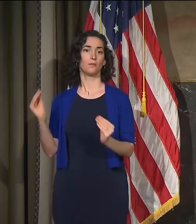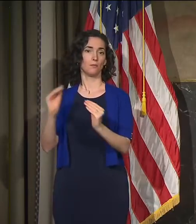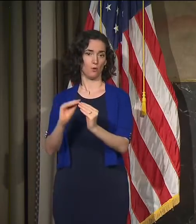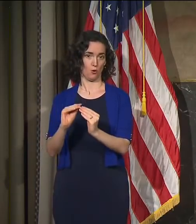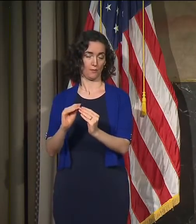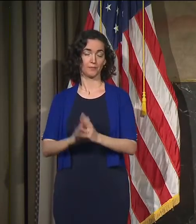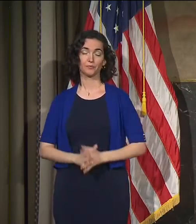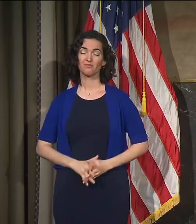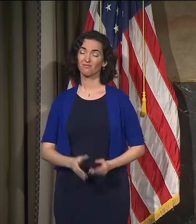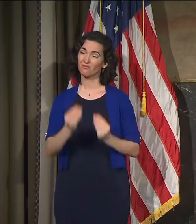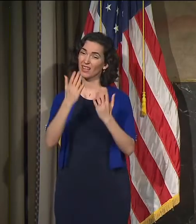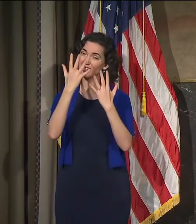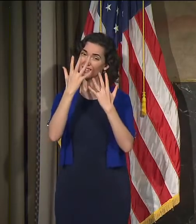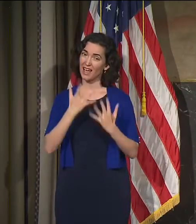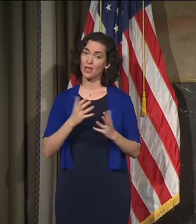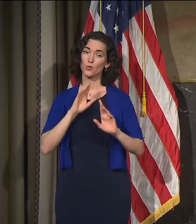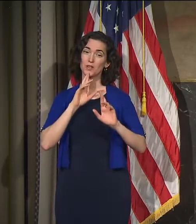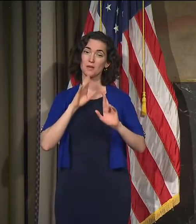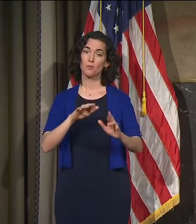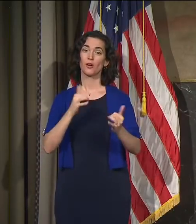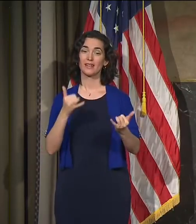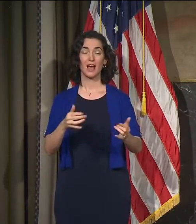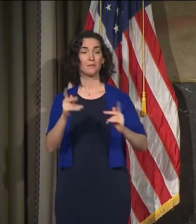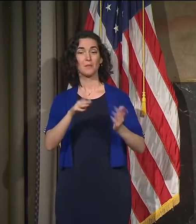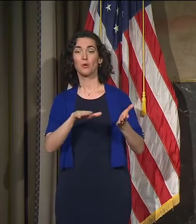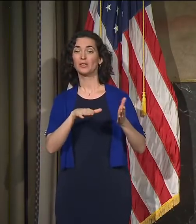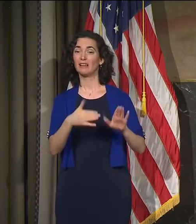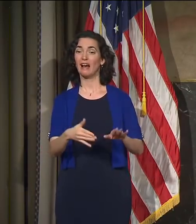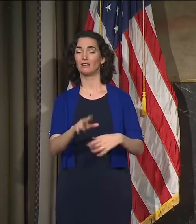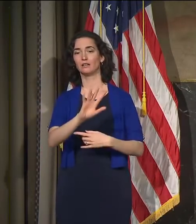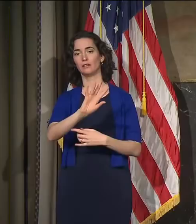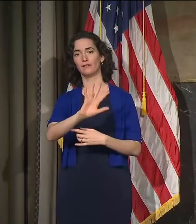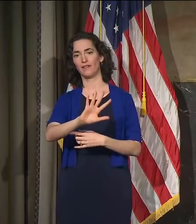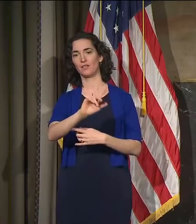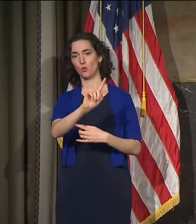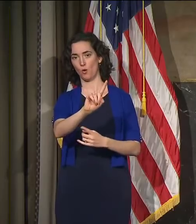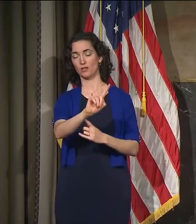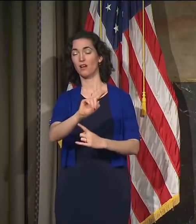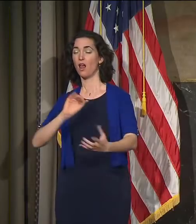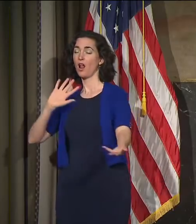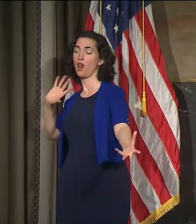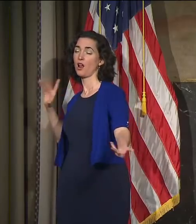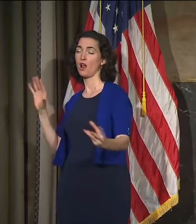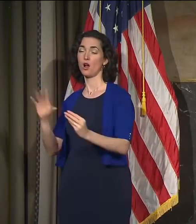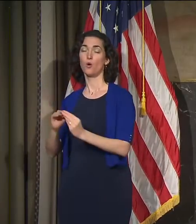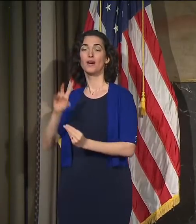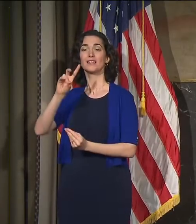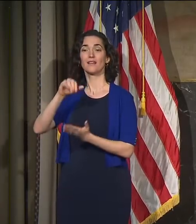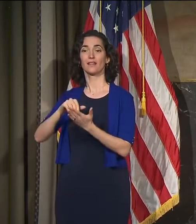are reporting 51 new deaths for a total of 7,158.